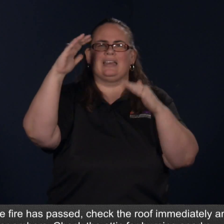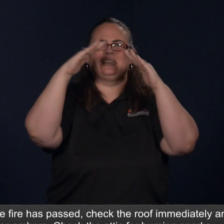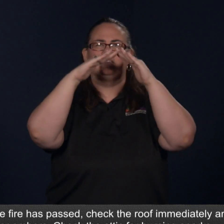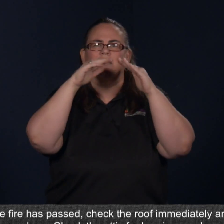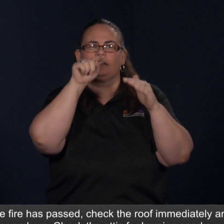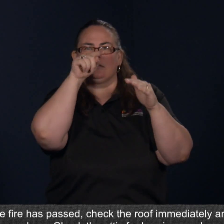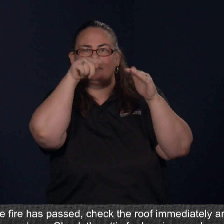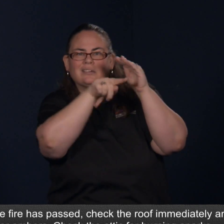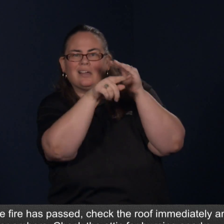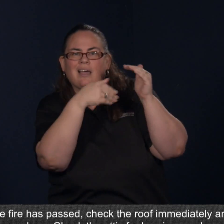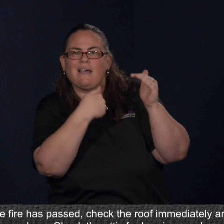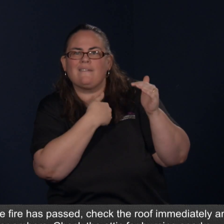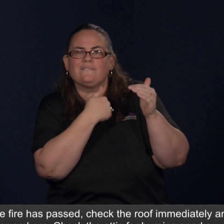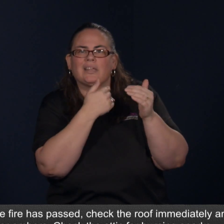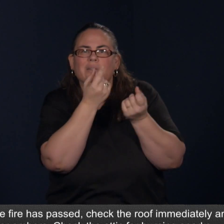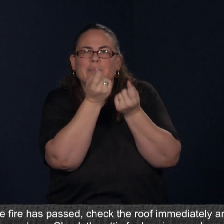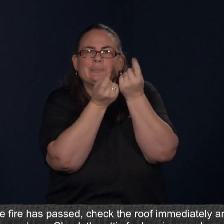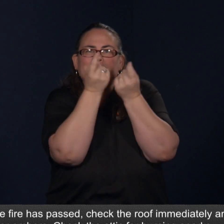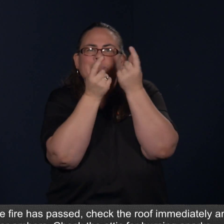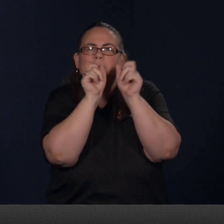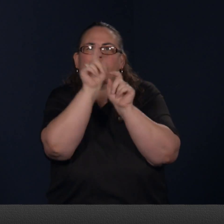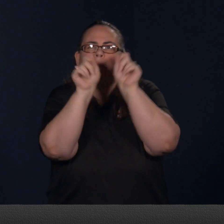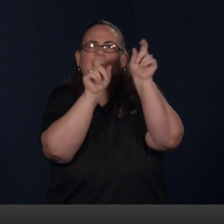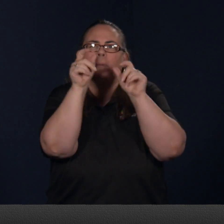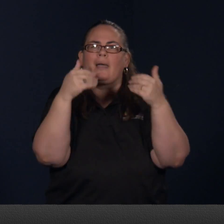Check the attic for burning sparks.